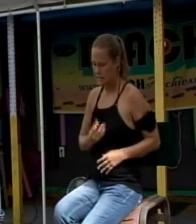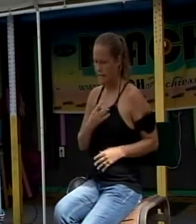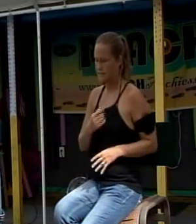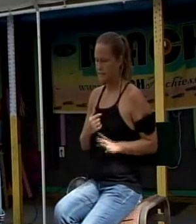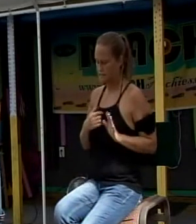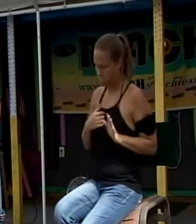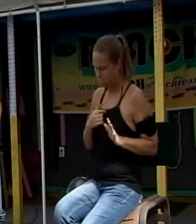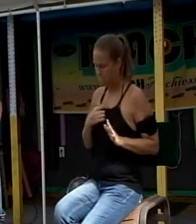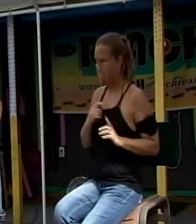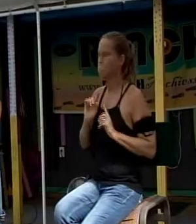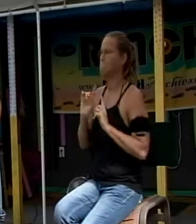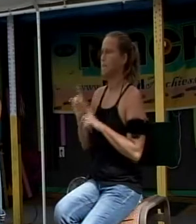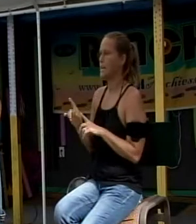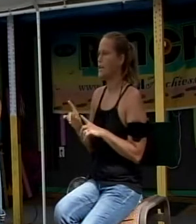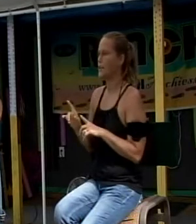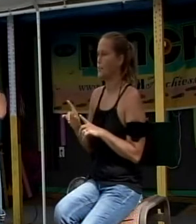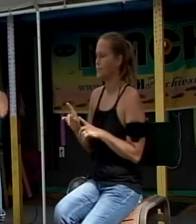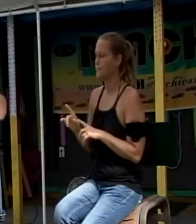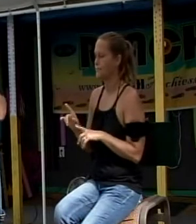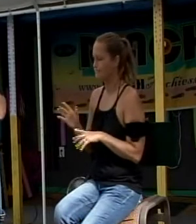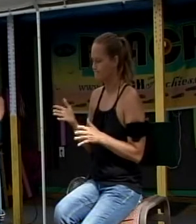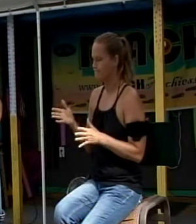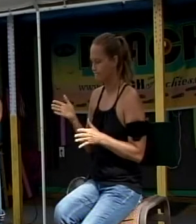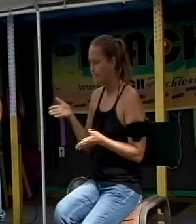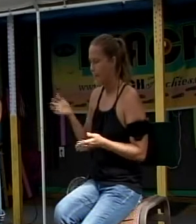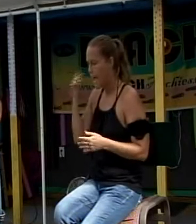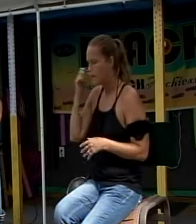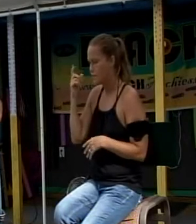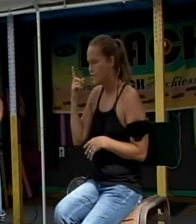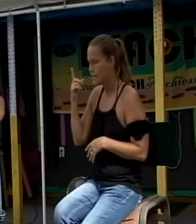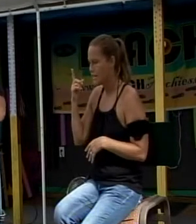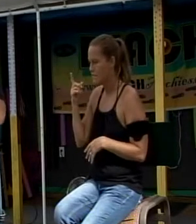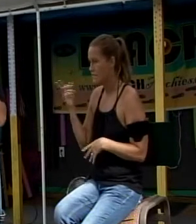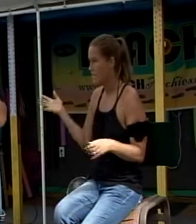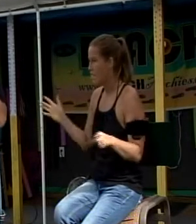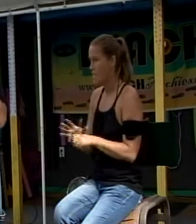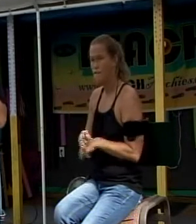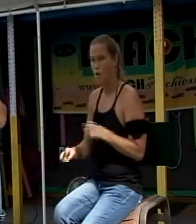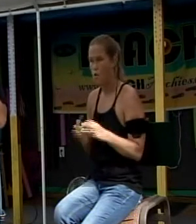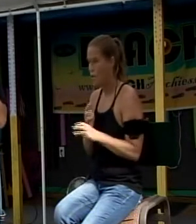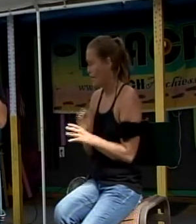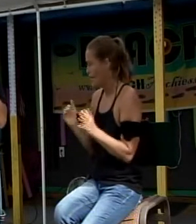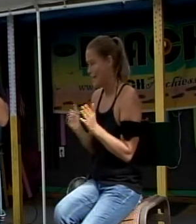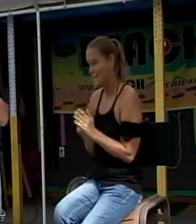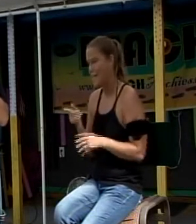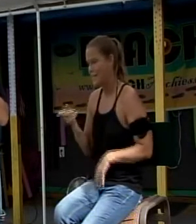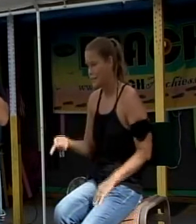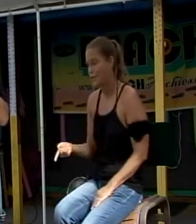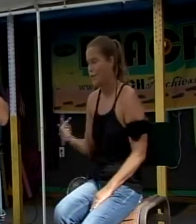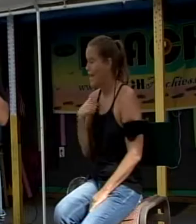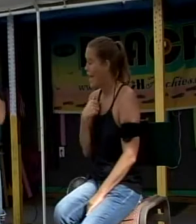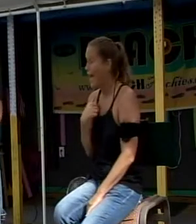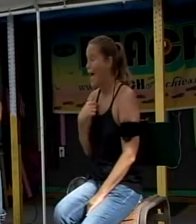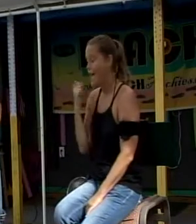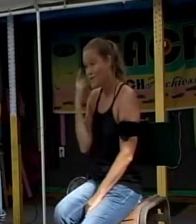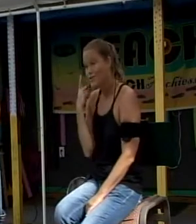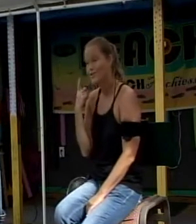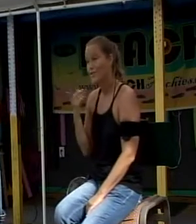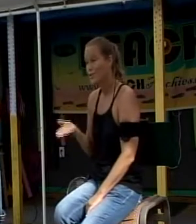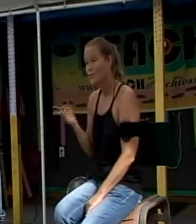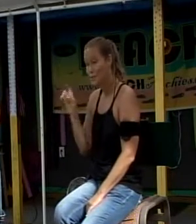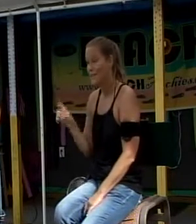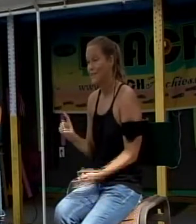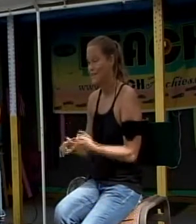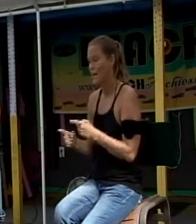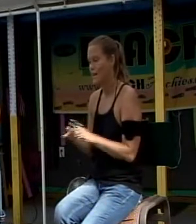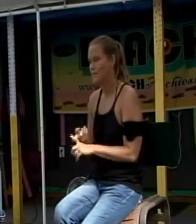world is against you and I know you need a friend. I'm here. changed everything for me. Didn't change the